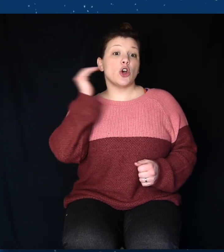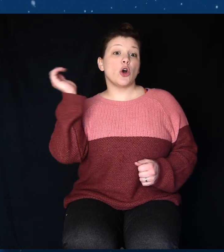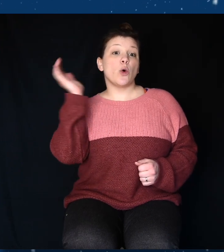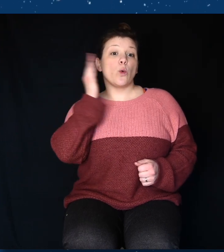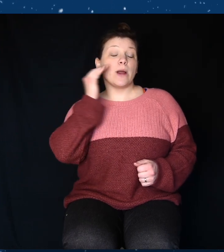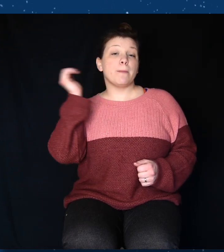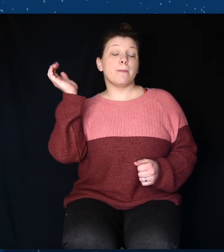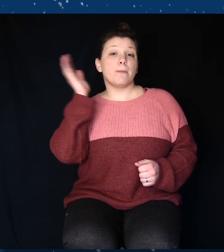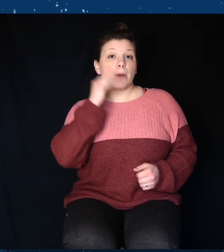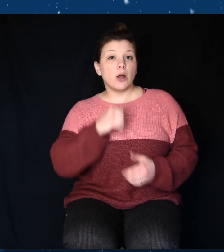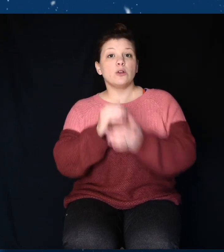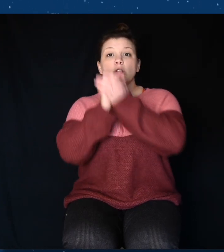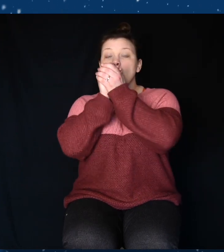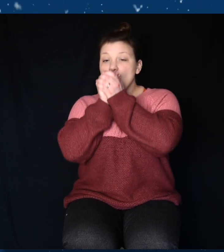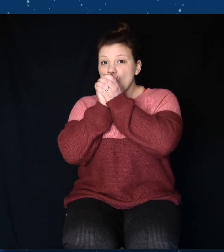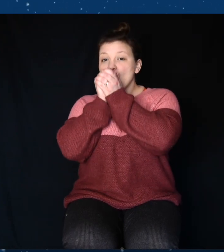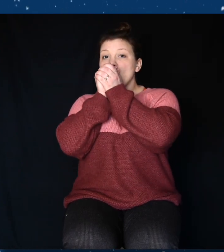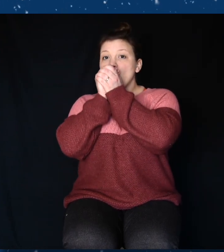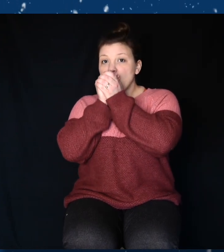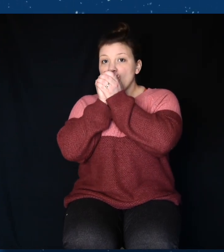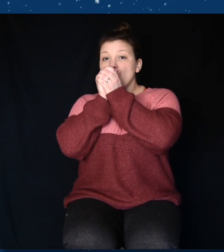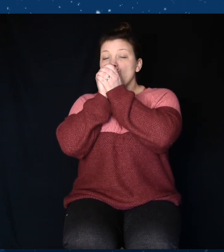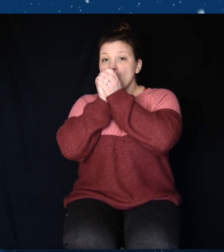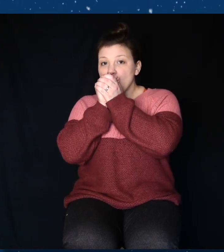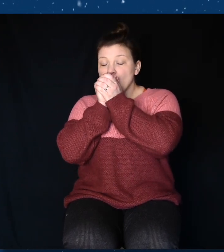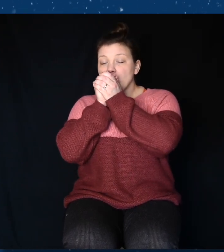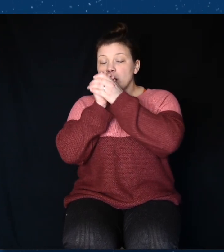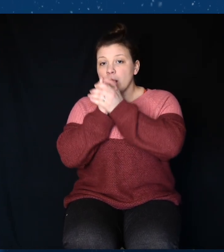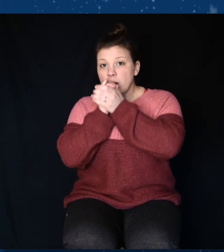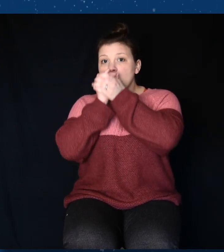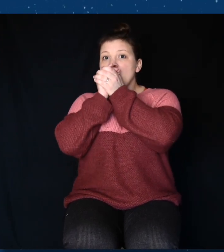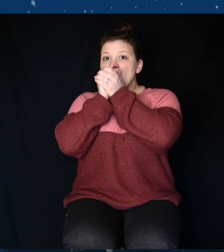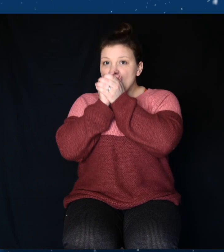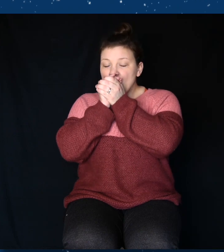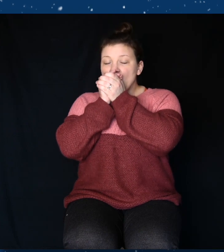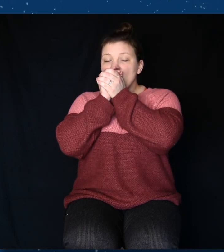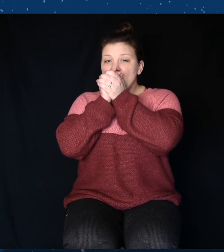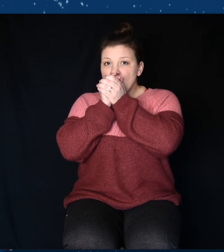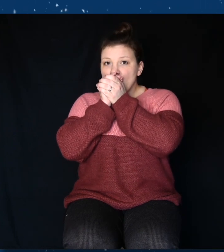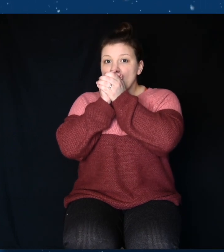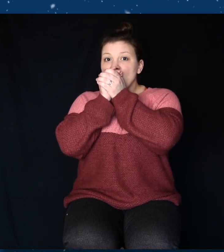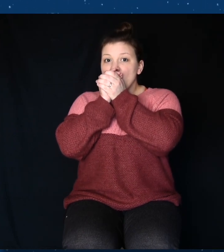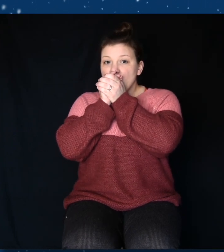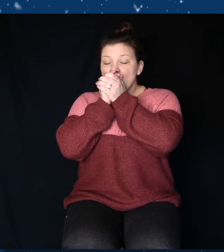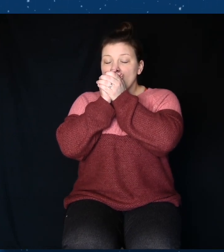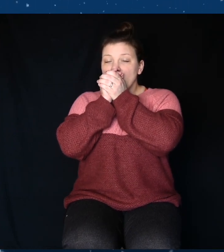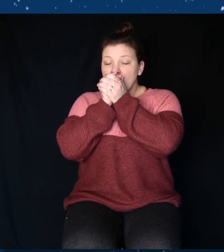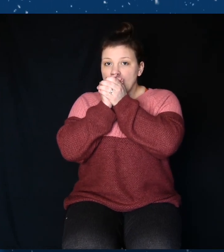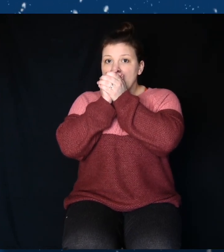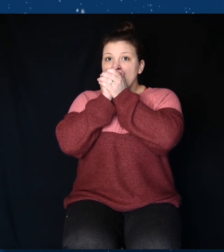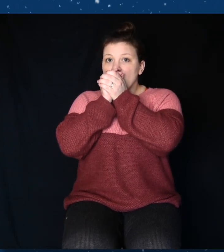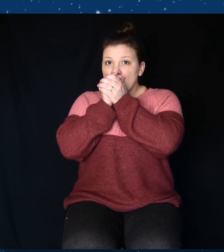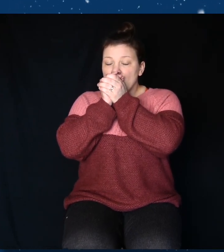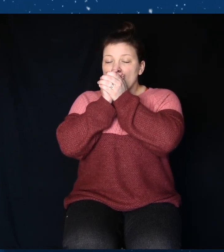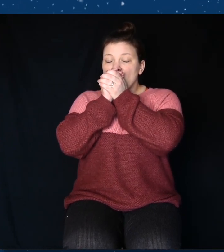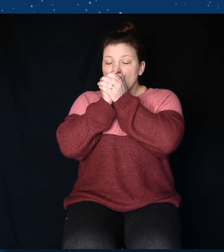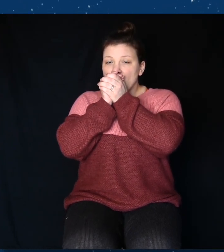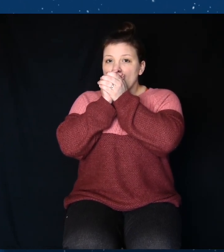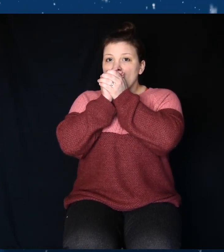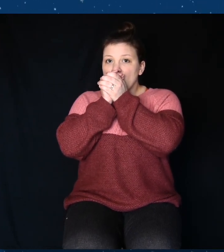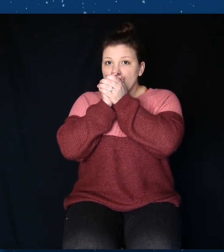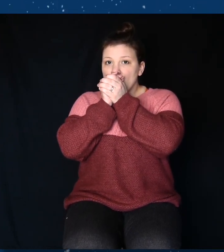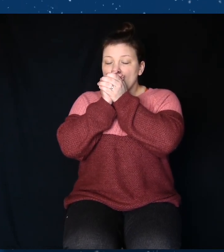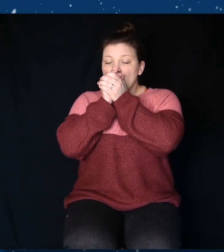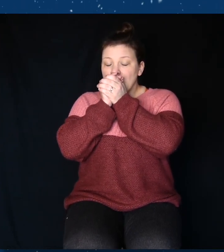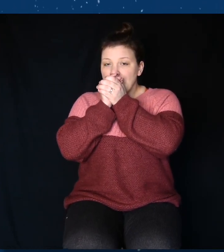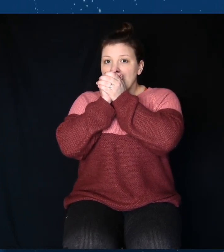when the wind blows. Hedgehogs, dormouse, hibernate and keep the chill out when